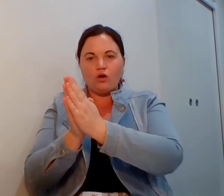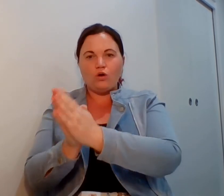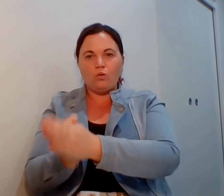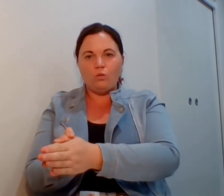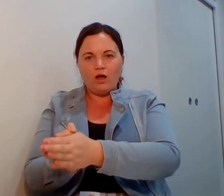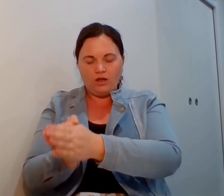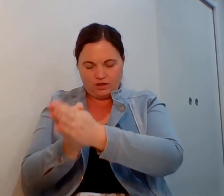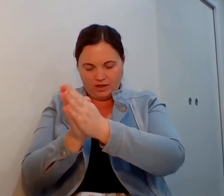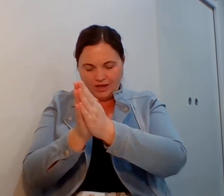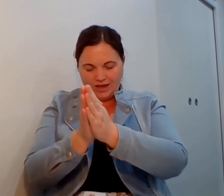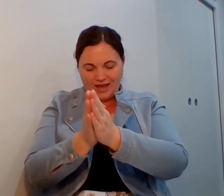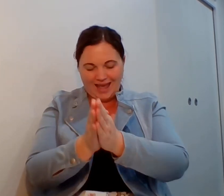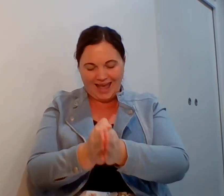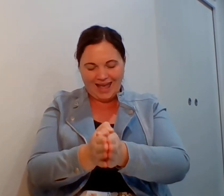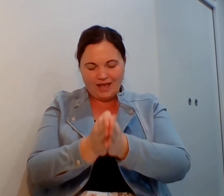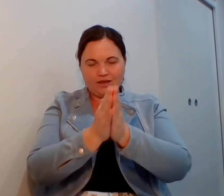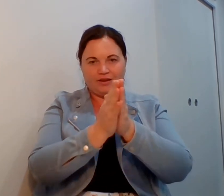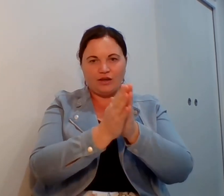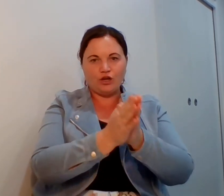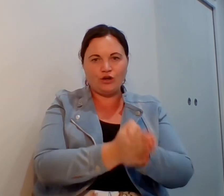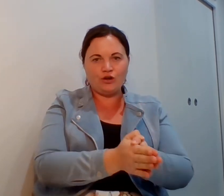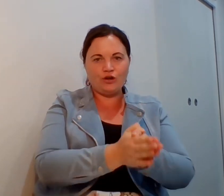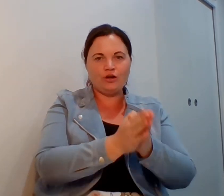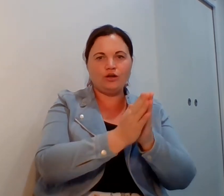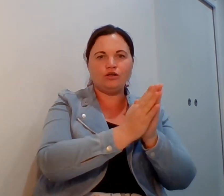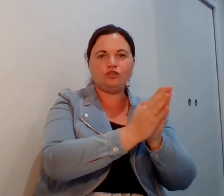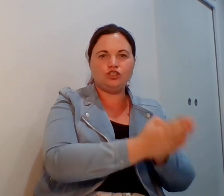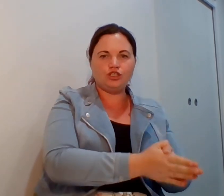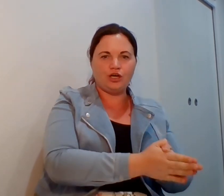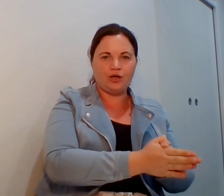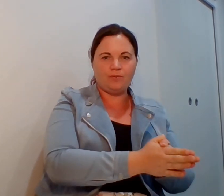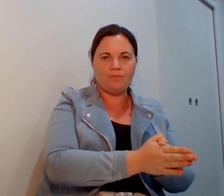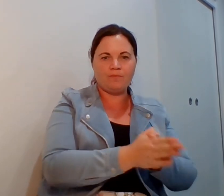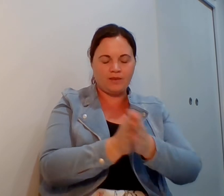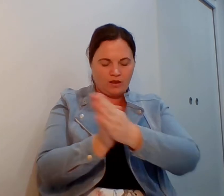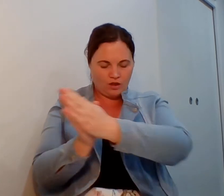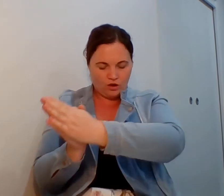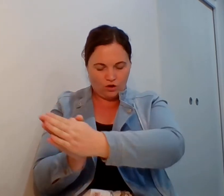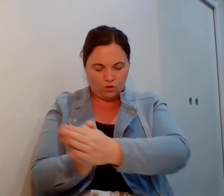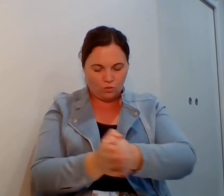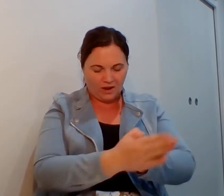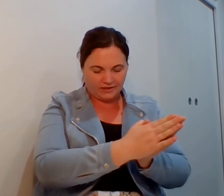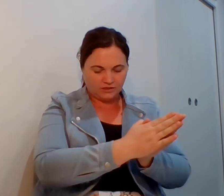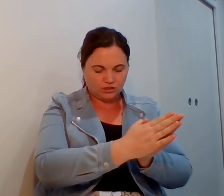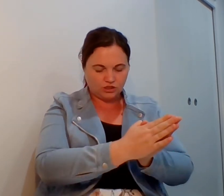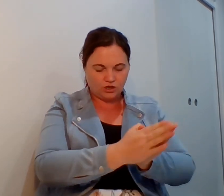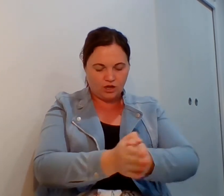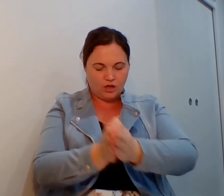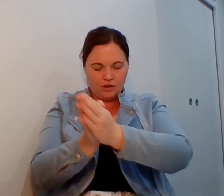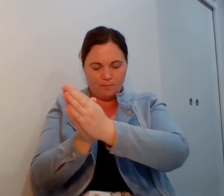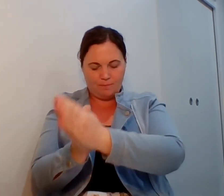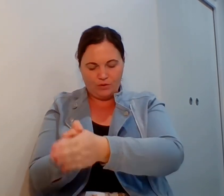QU, E, N, CHE. QUENCH. B,